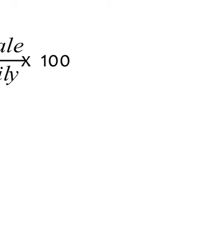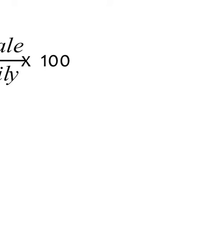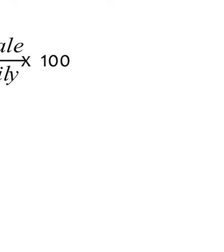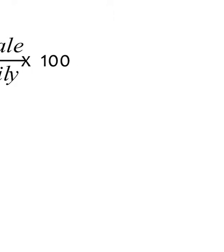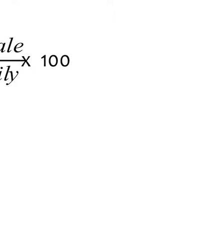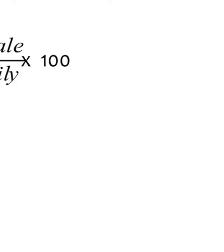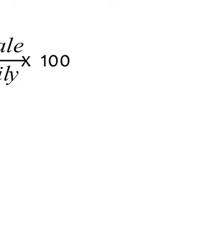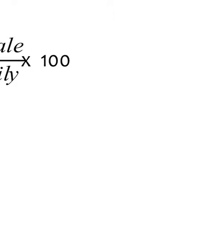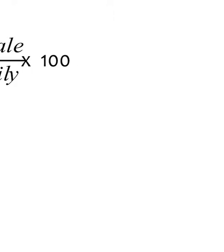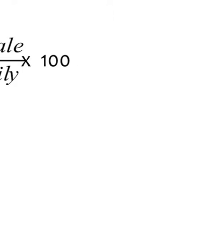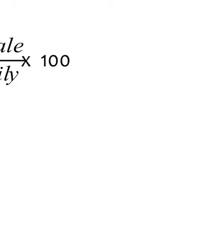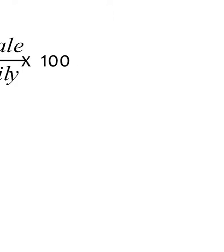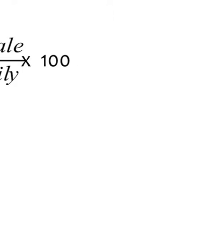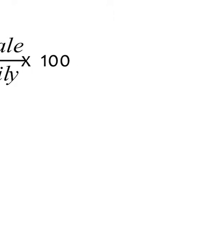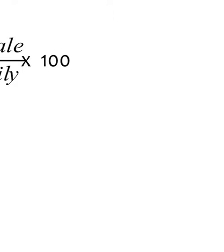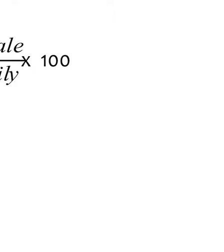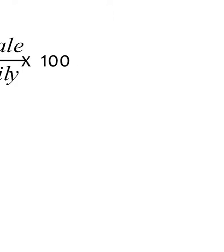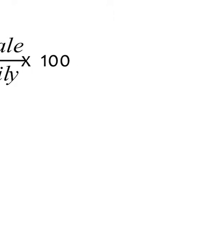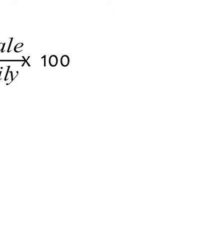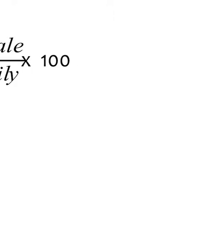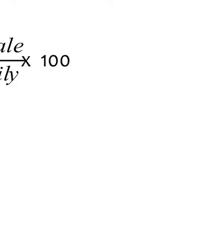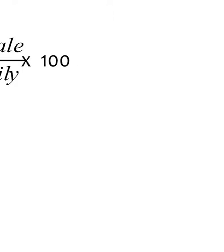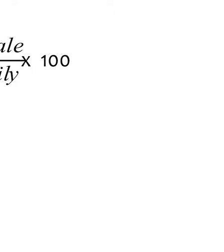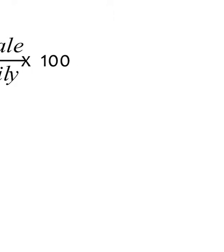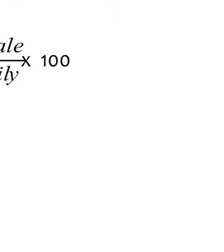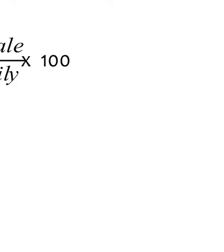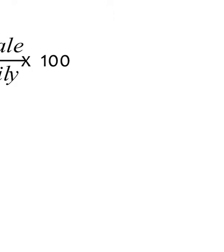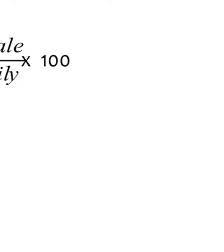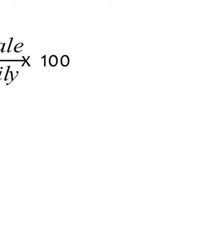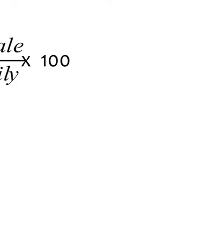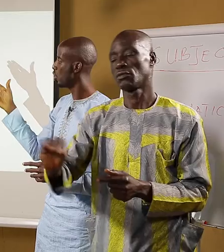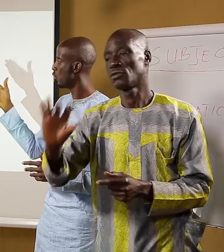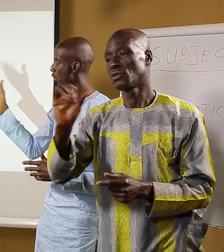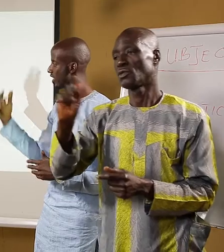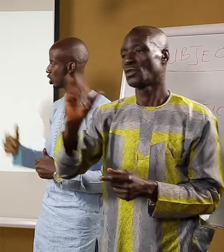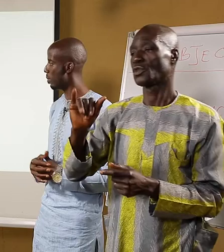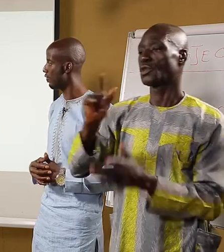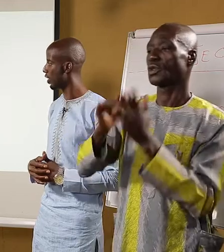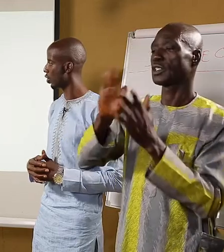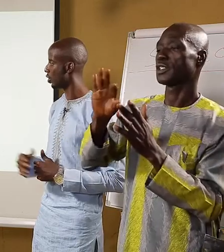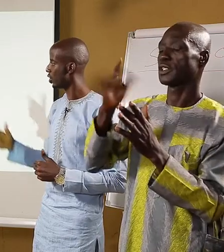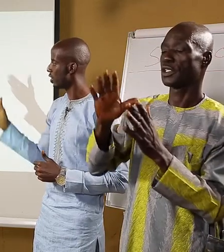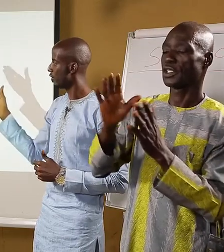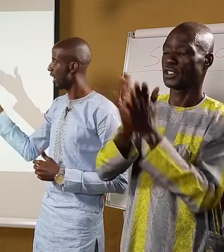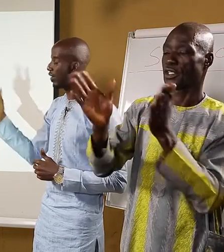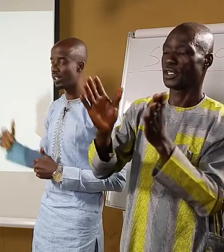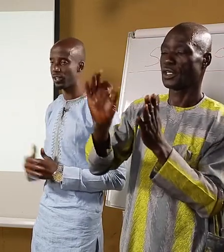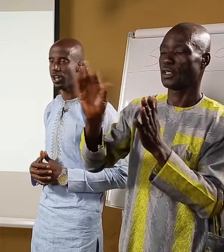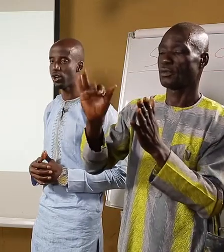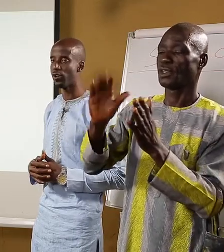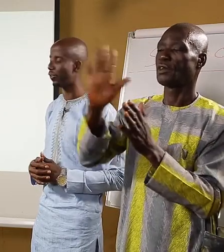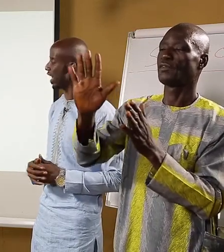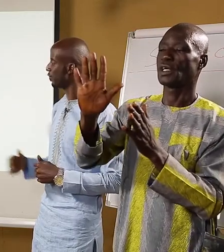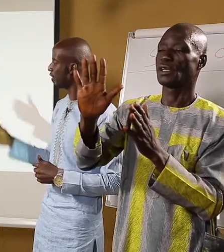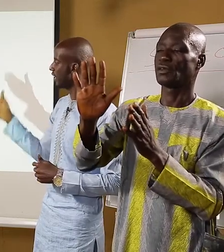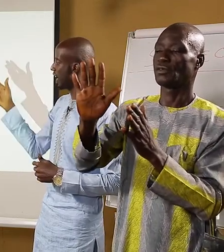by 100 is because we are converting this to percentage. So what is the common factor? 5 is a